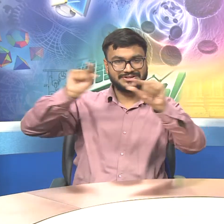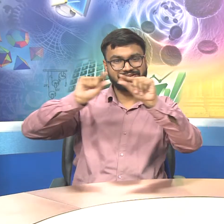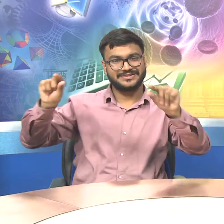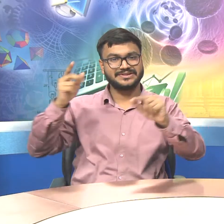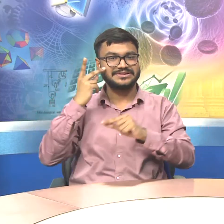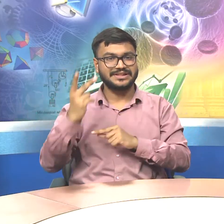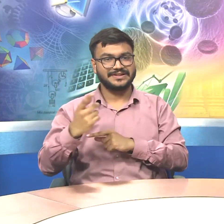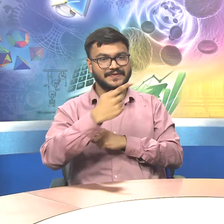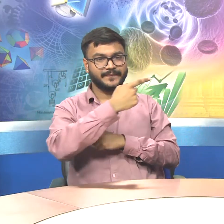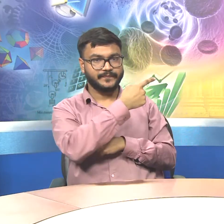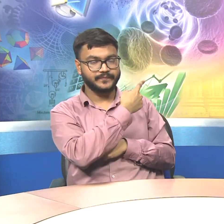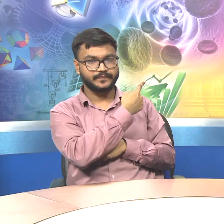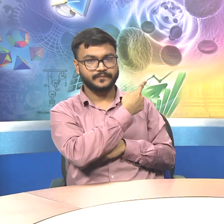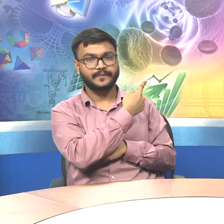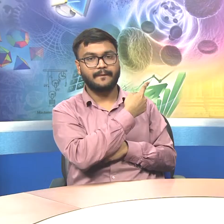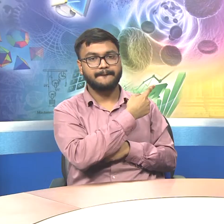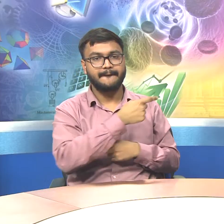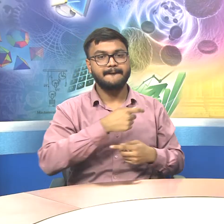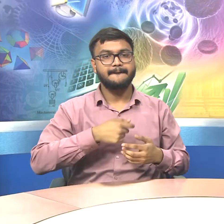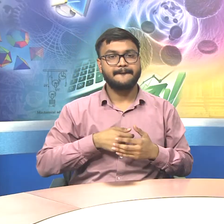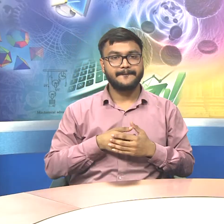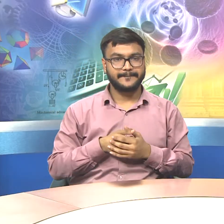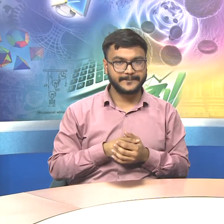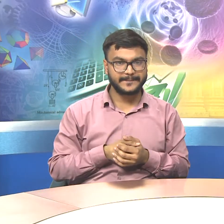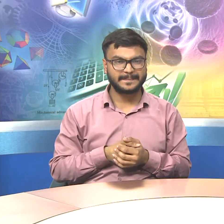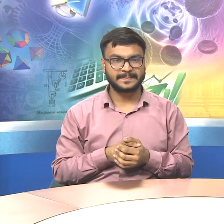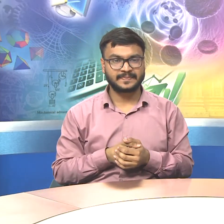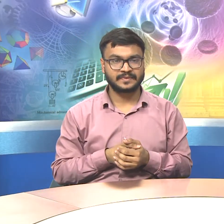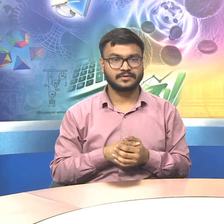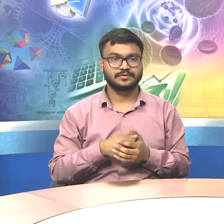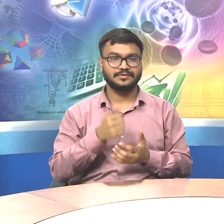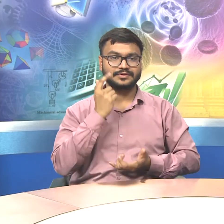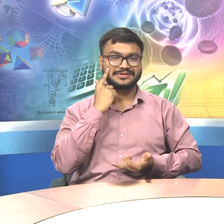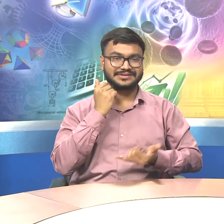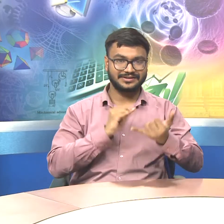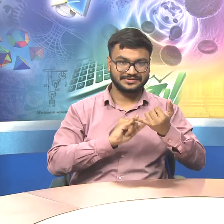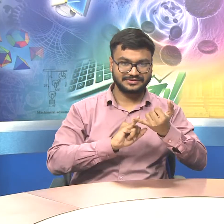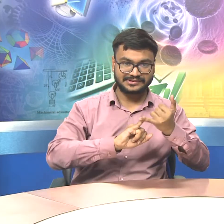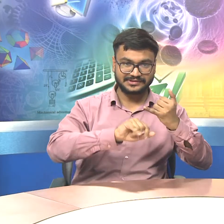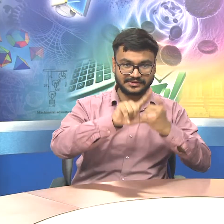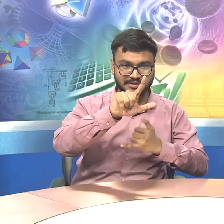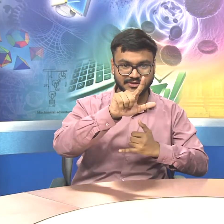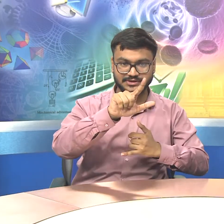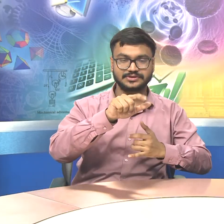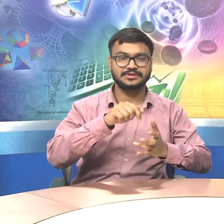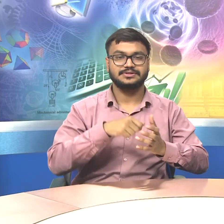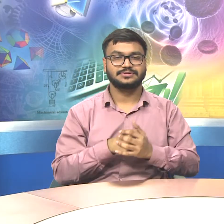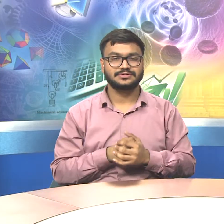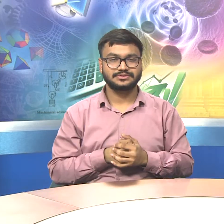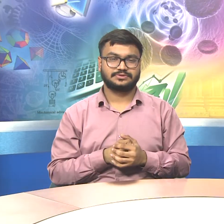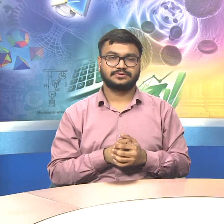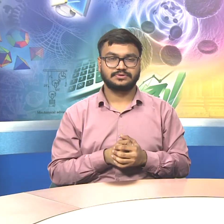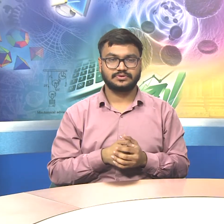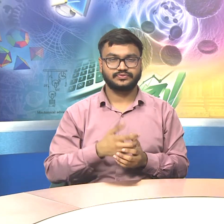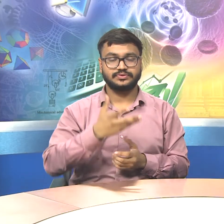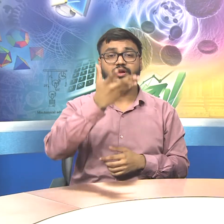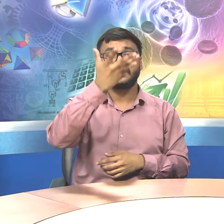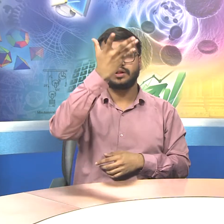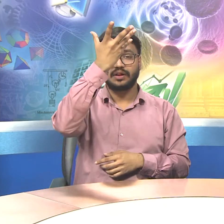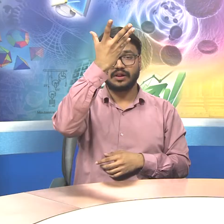Or would you come back on time tonight? This is the question sentences.